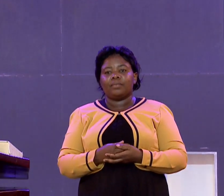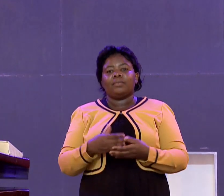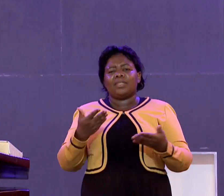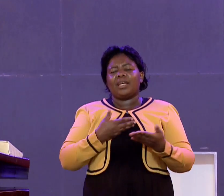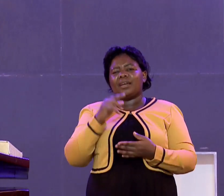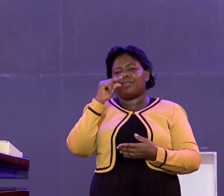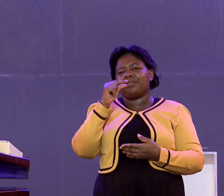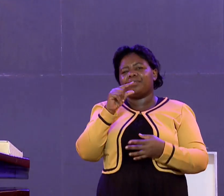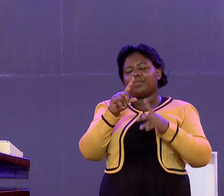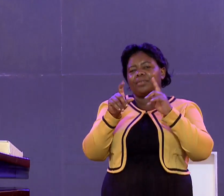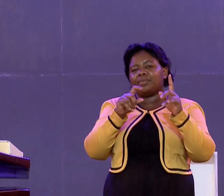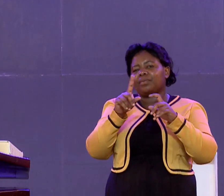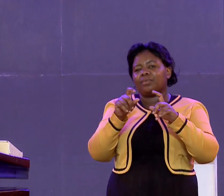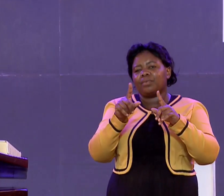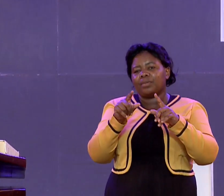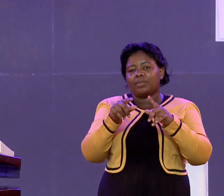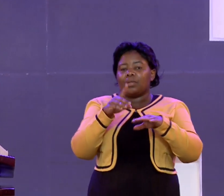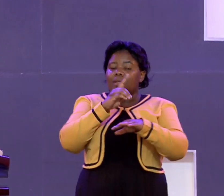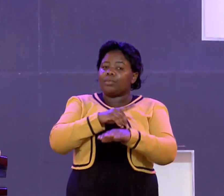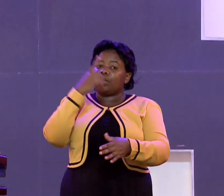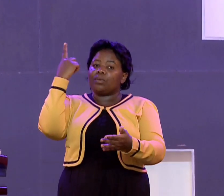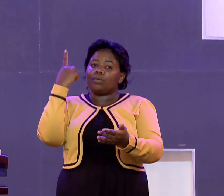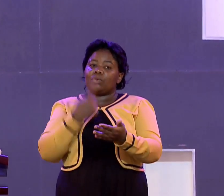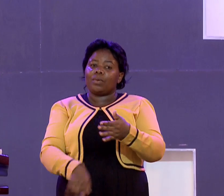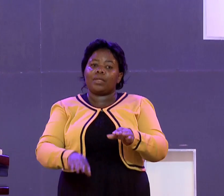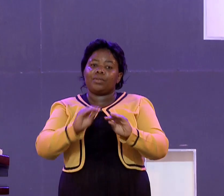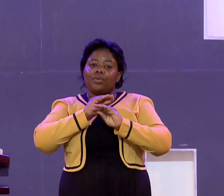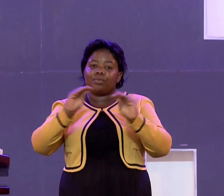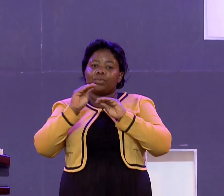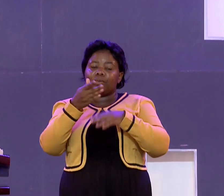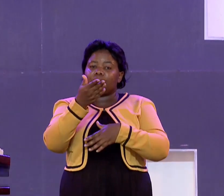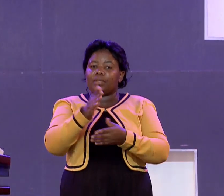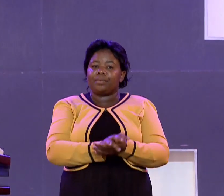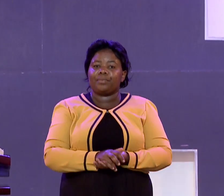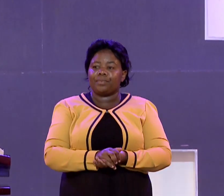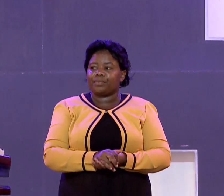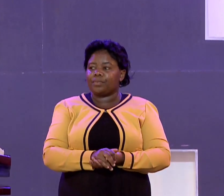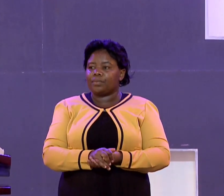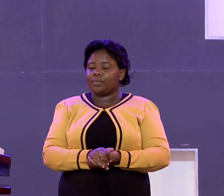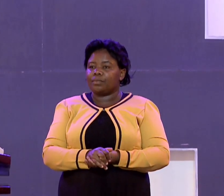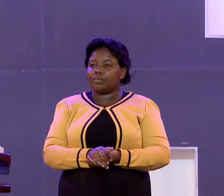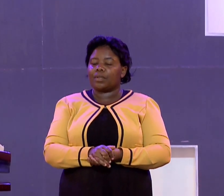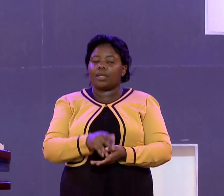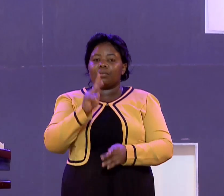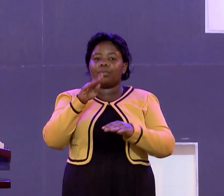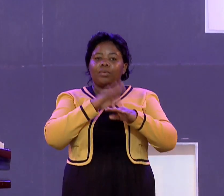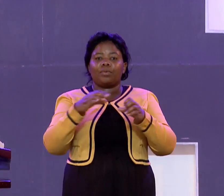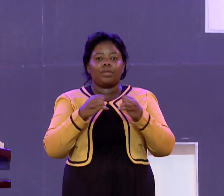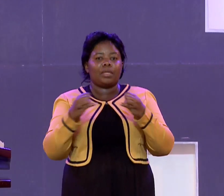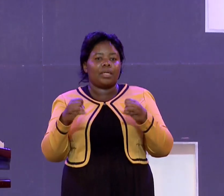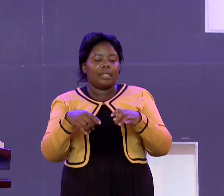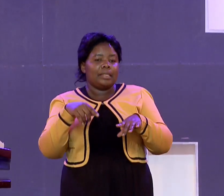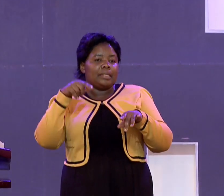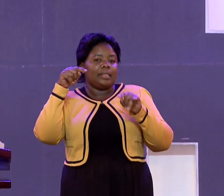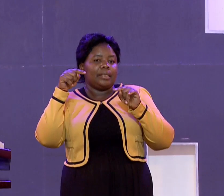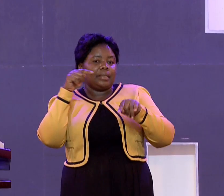n'ebibuuzo ebitonotono okusinziira kyababasomeseza. They always get a few questions based on what they have learned. Era abali online kano kaseera